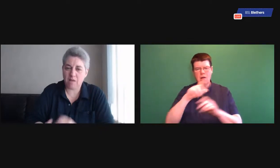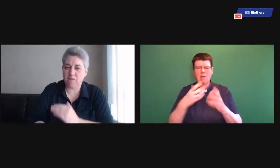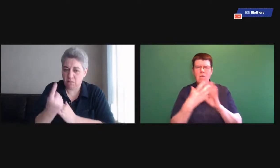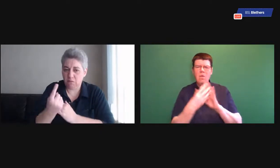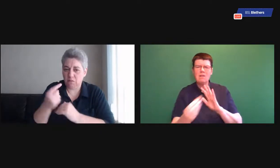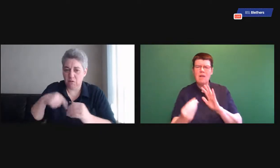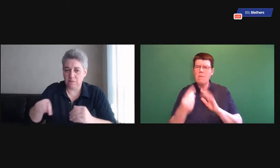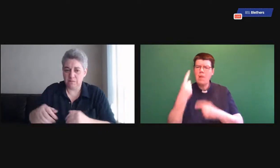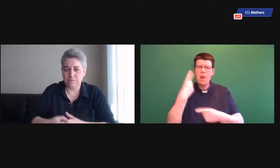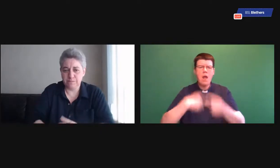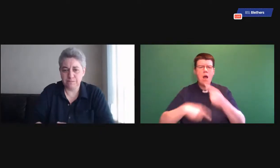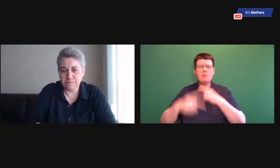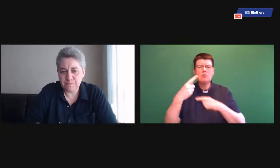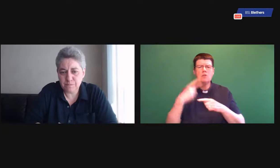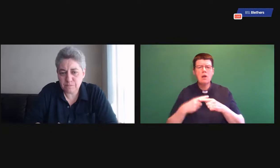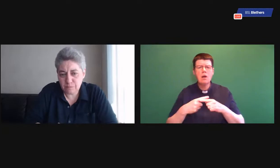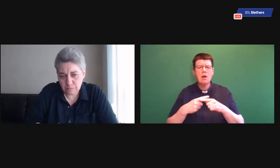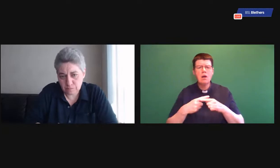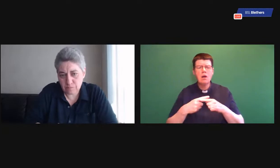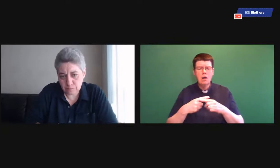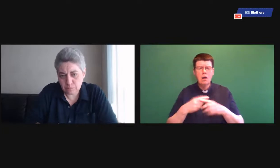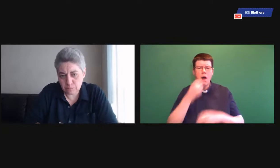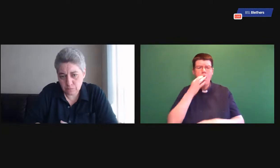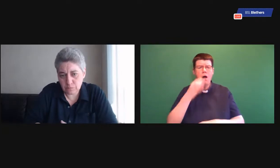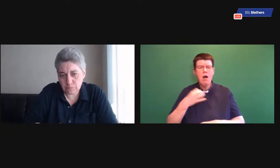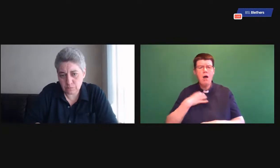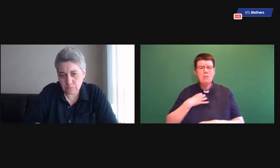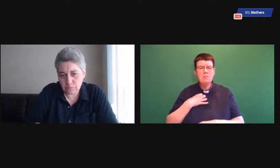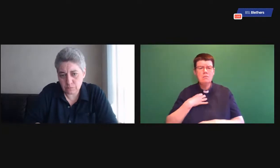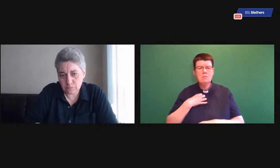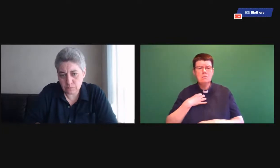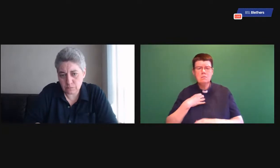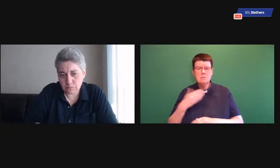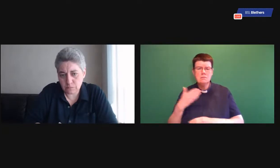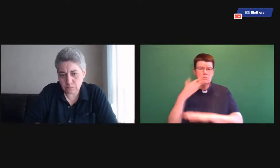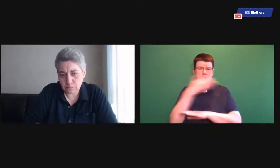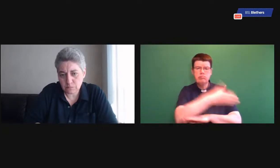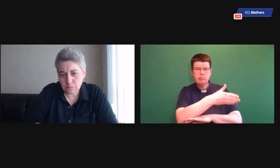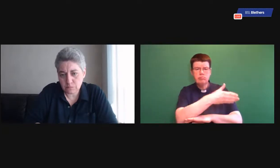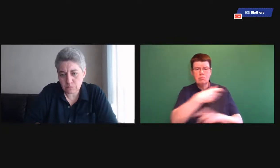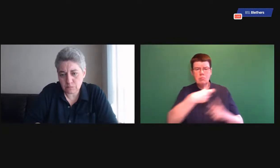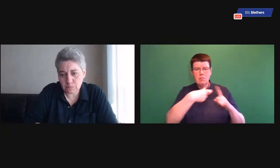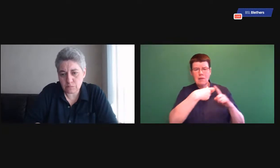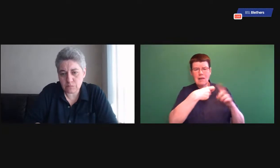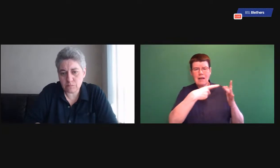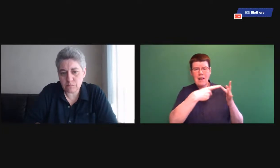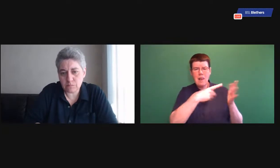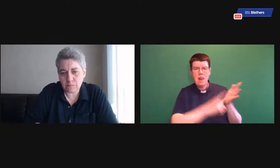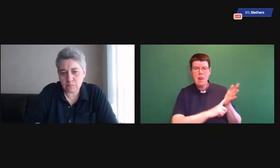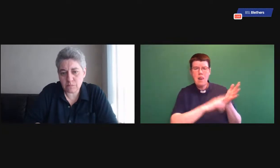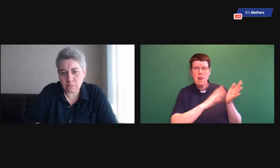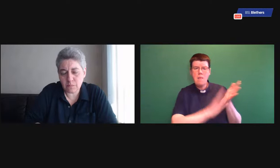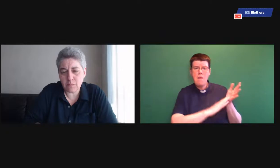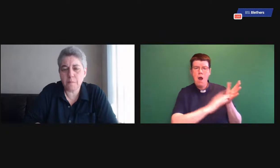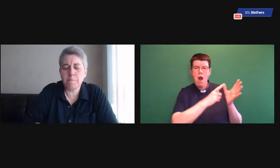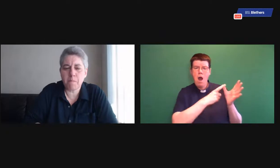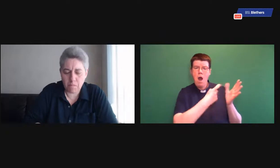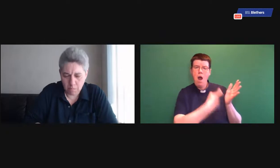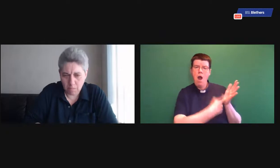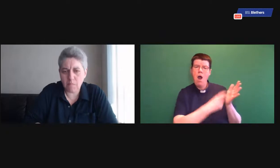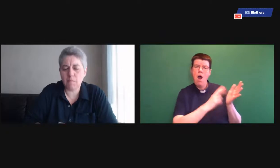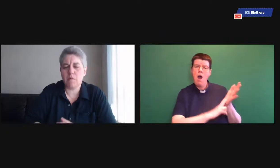my boundary area. For example, last year I was asked to go